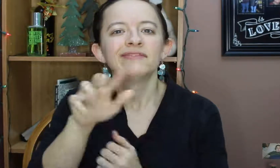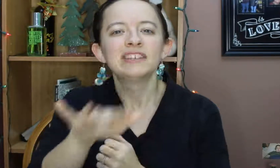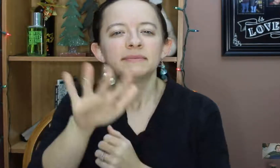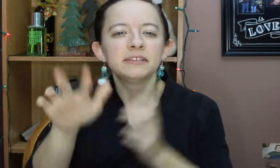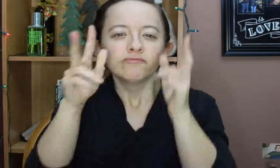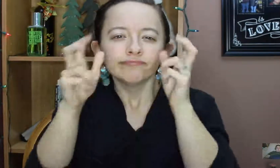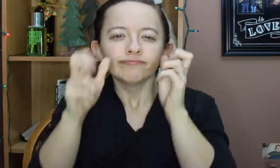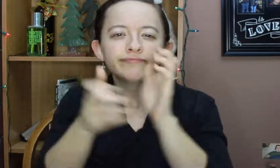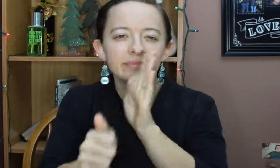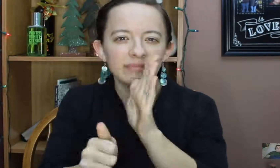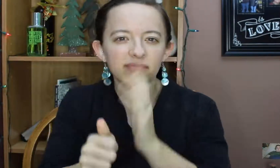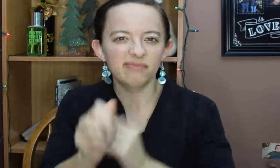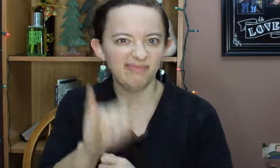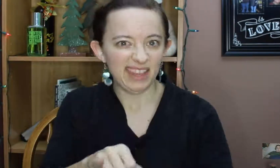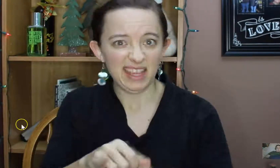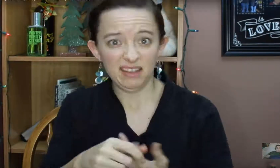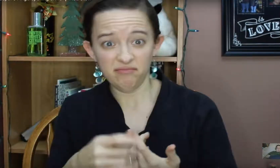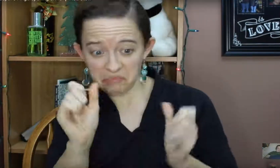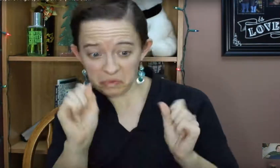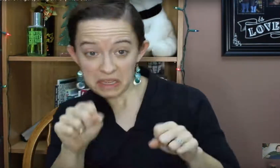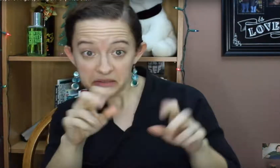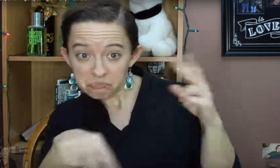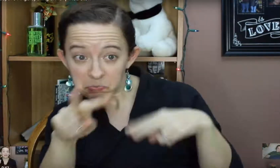deaf people like